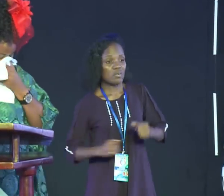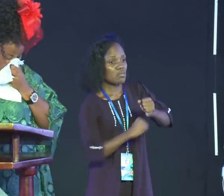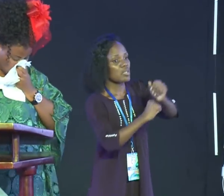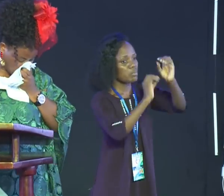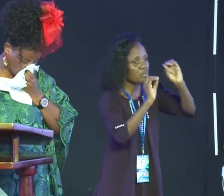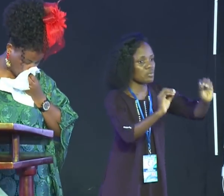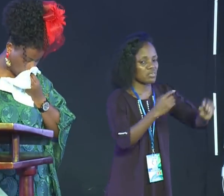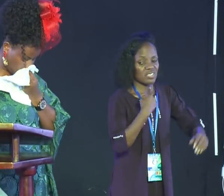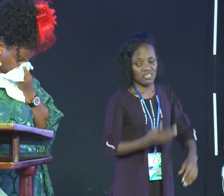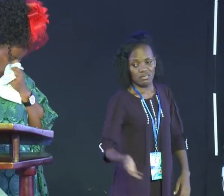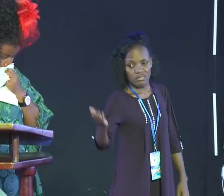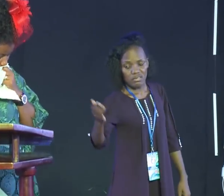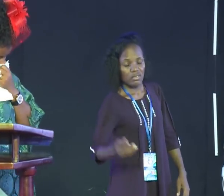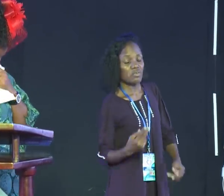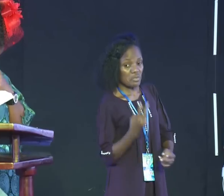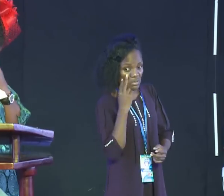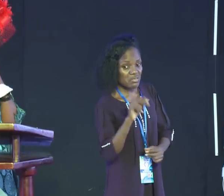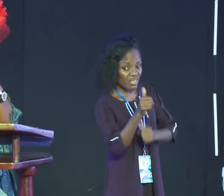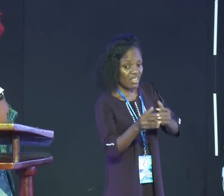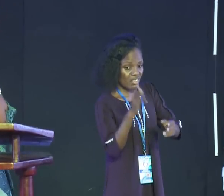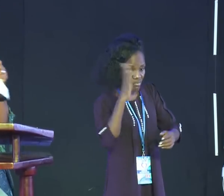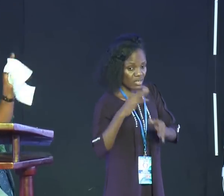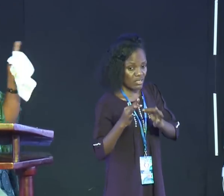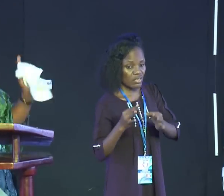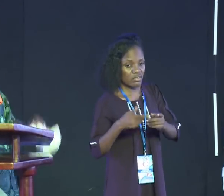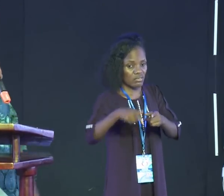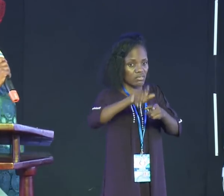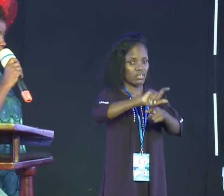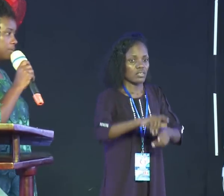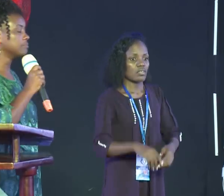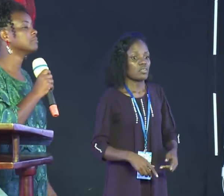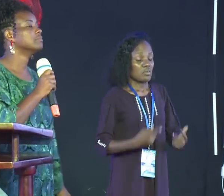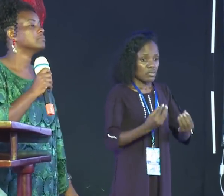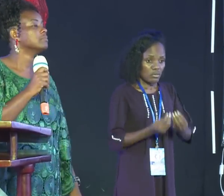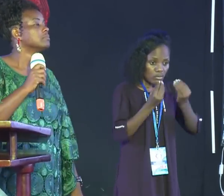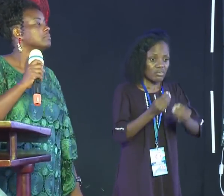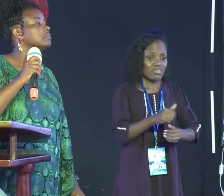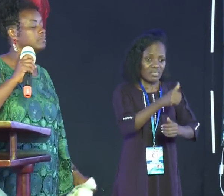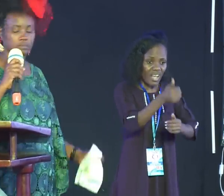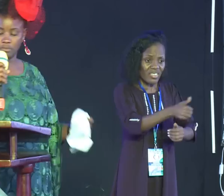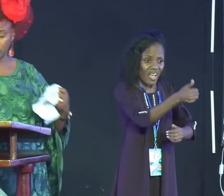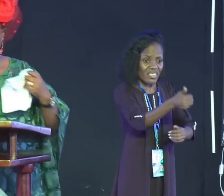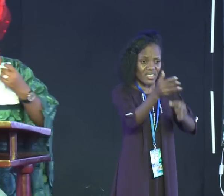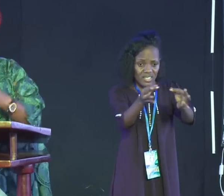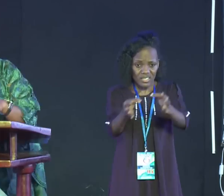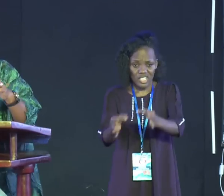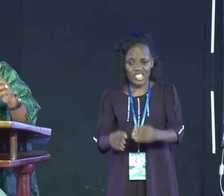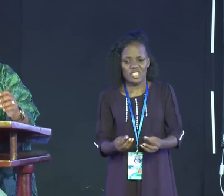say she has not yet seen. Nakino tujja kikola, we will also do this.